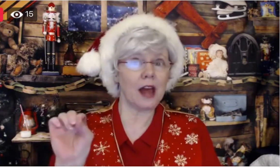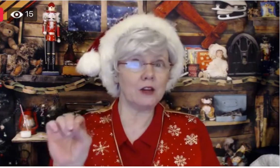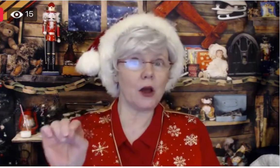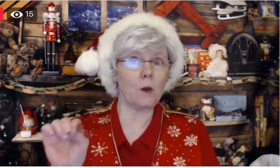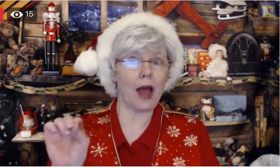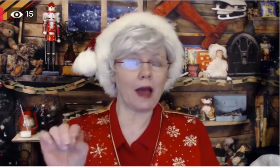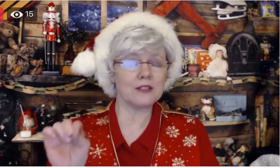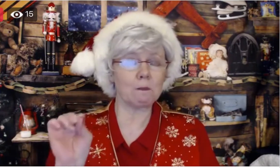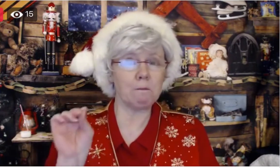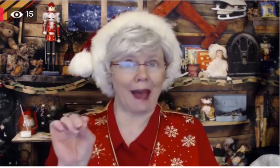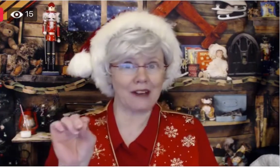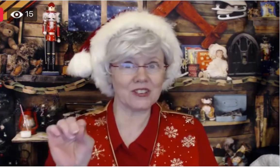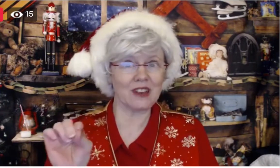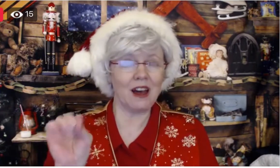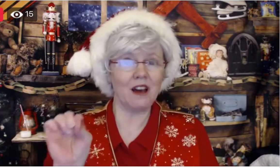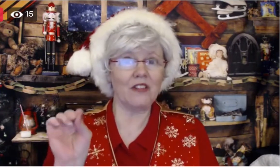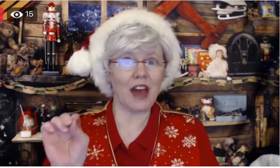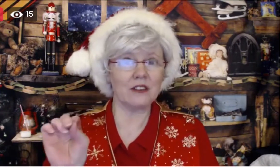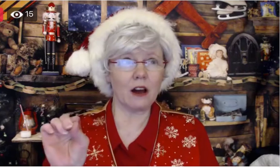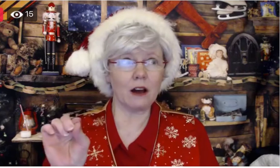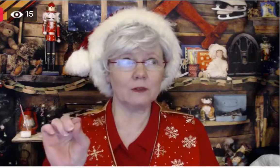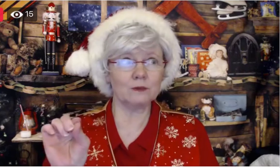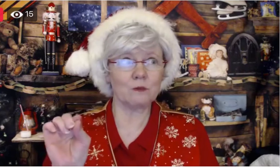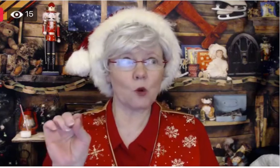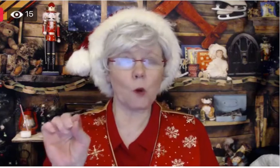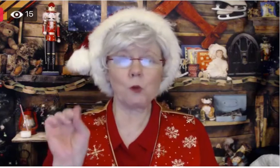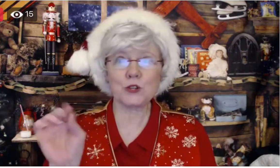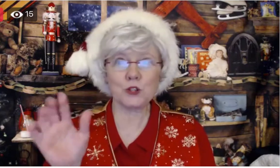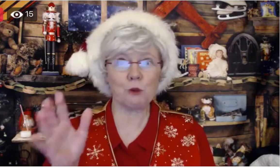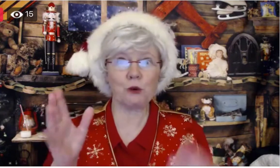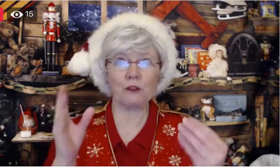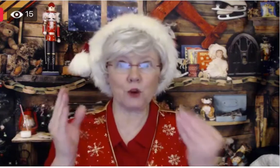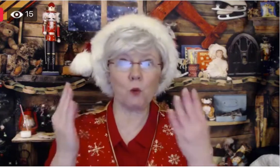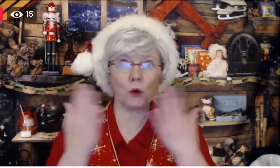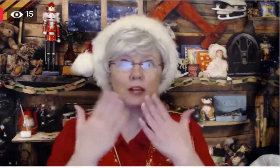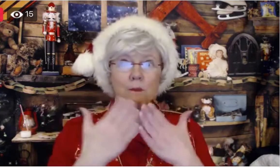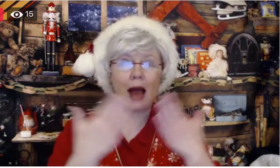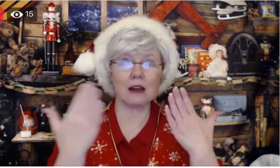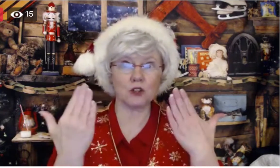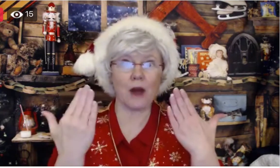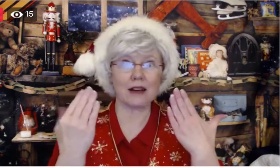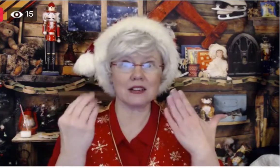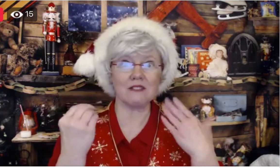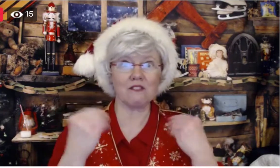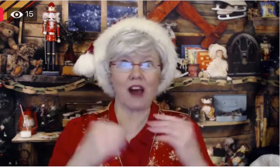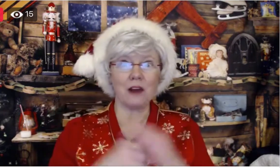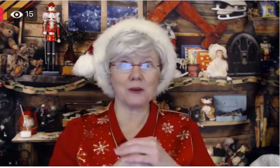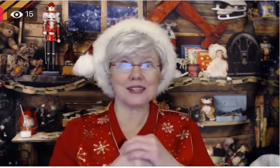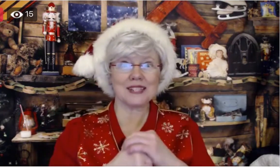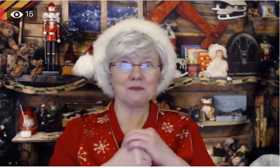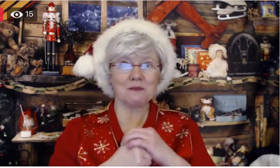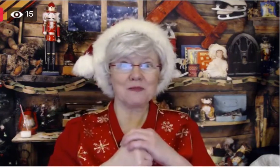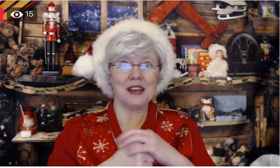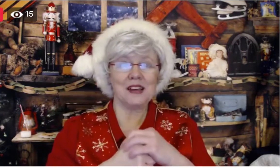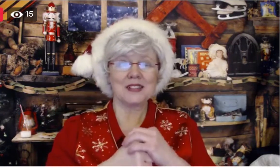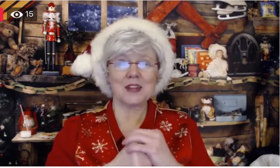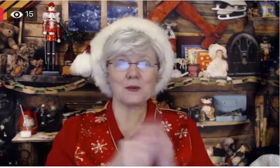I know has masks that are more suitable if you're worried about contracting the virus.